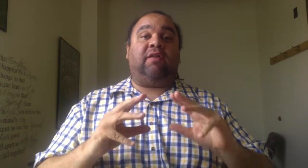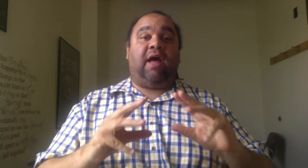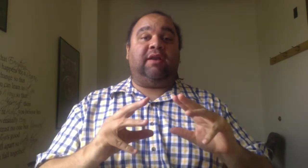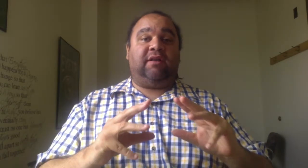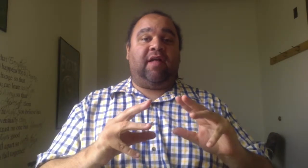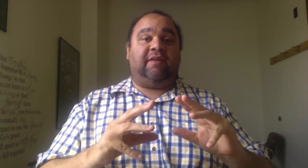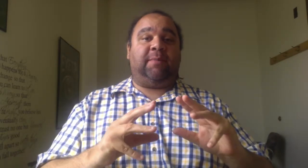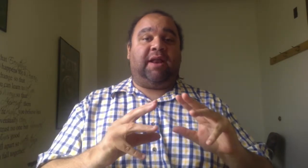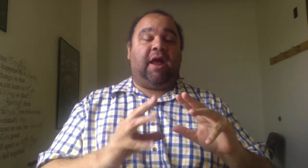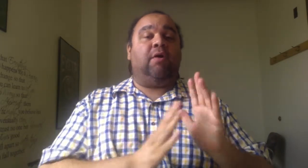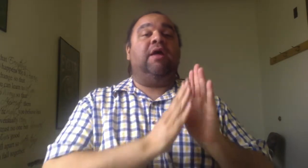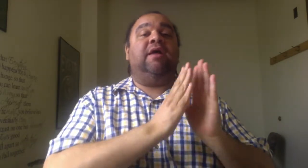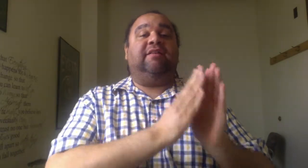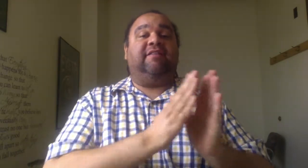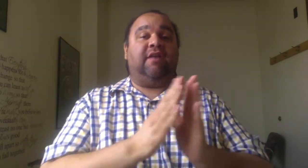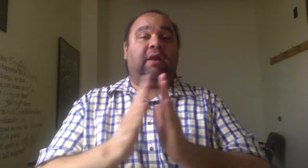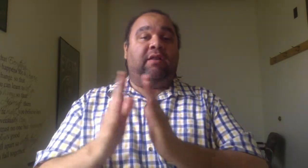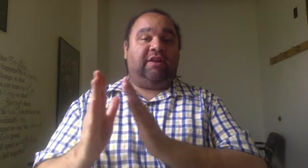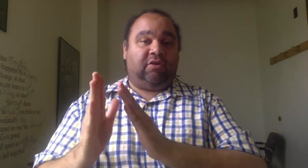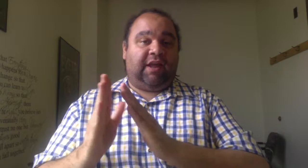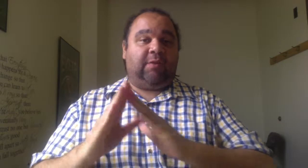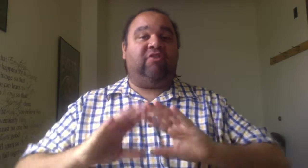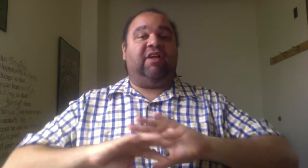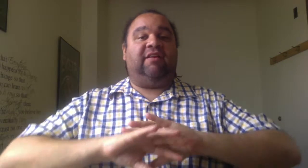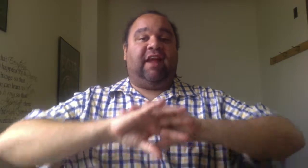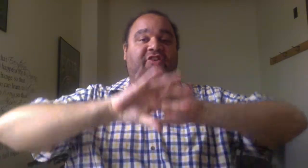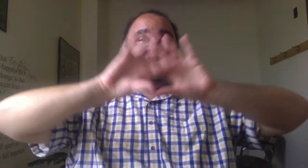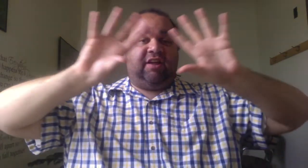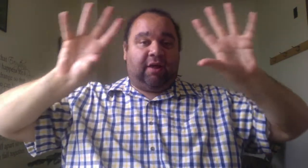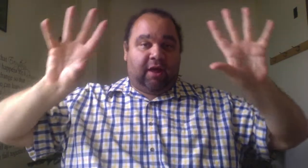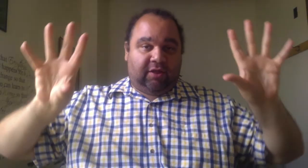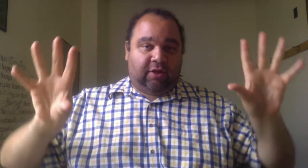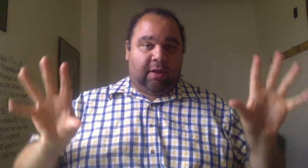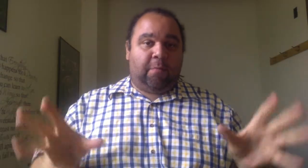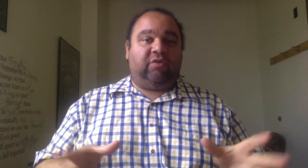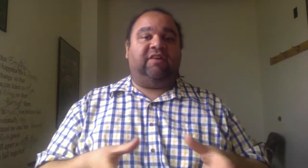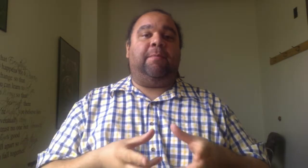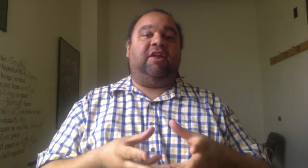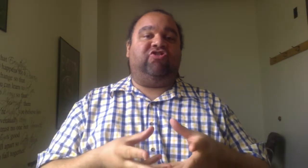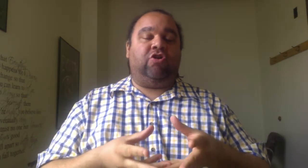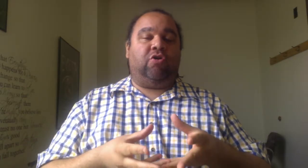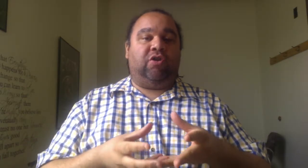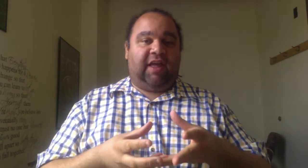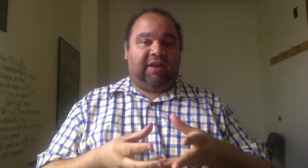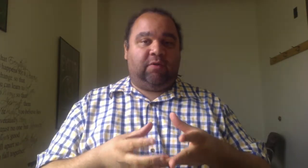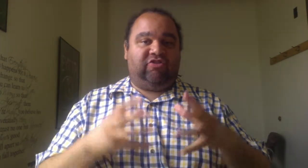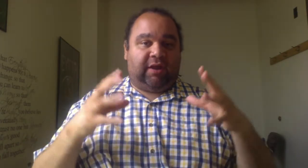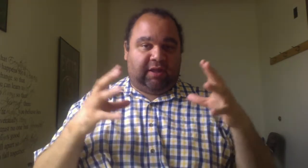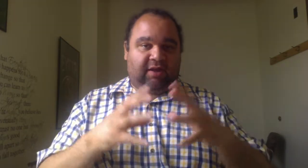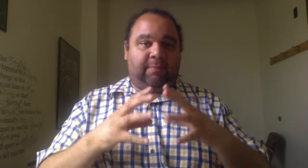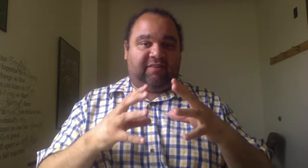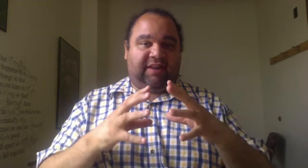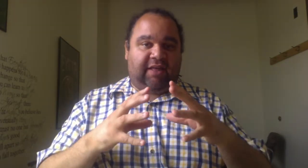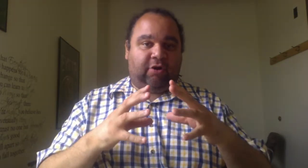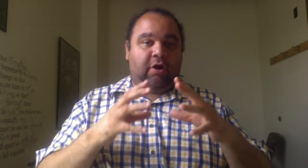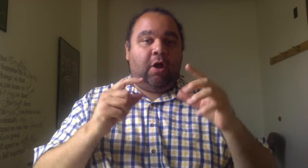lot in class about how this is not a linear language, that it's actually a multidimensional language that comes together